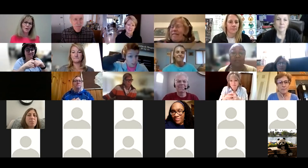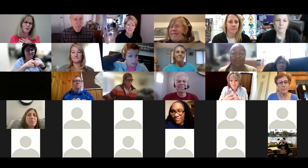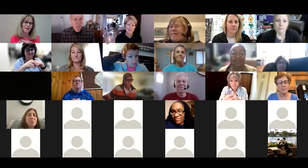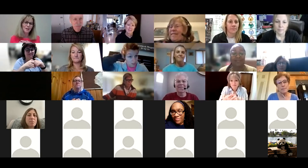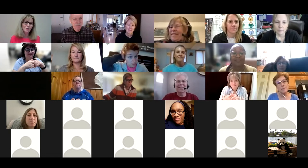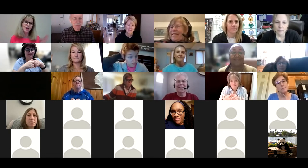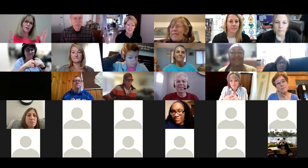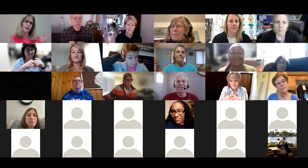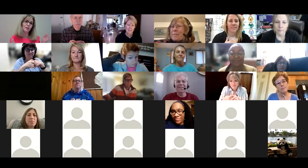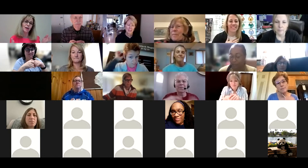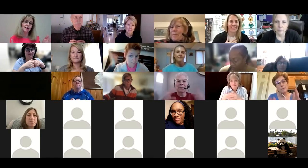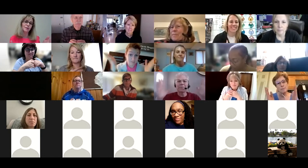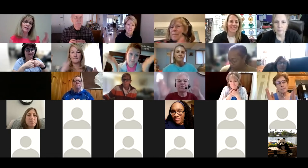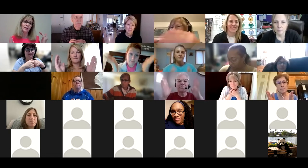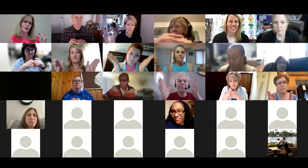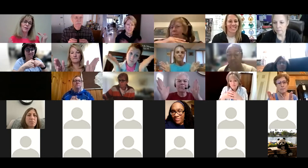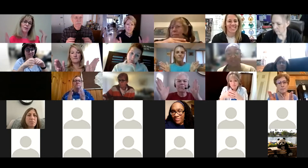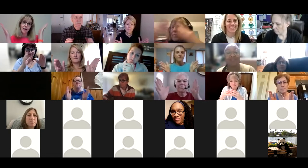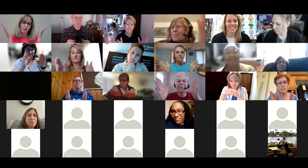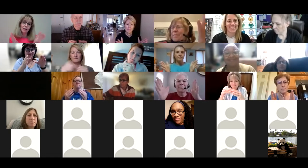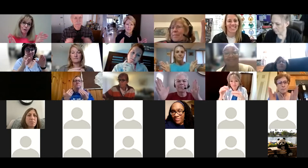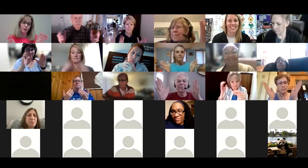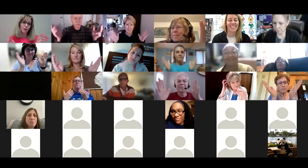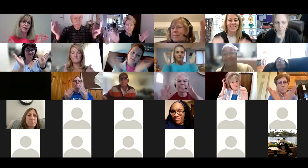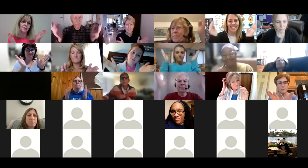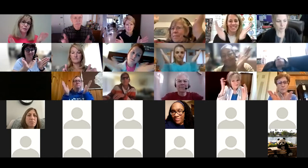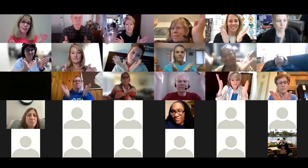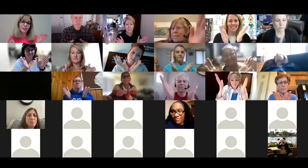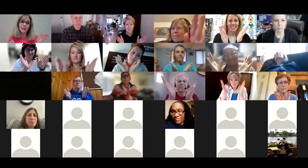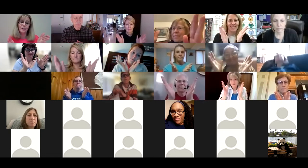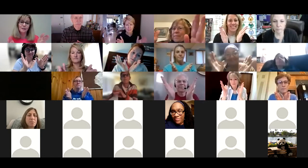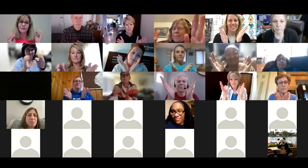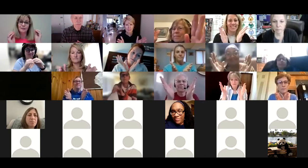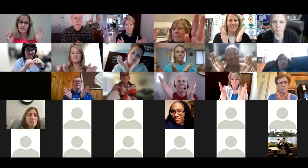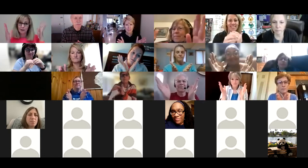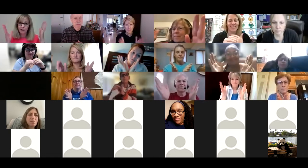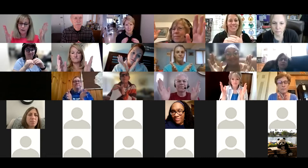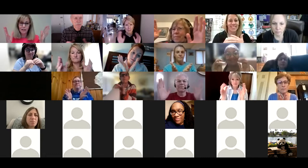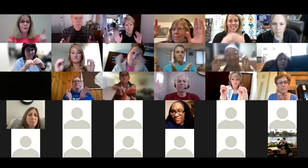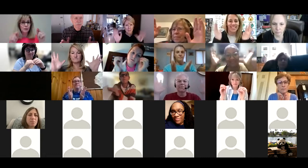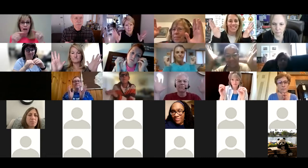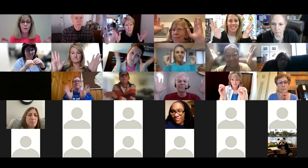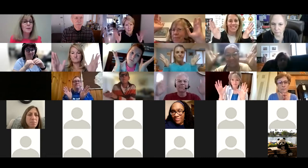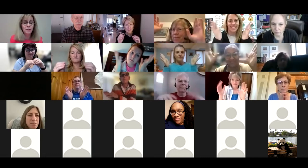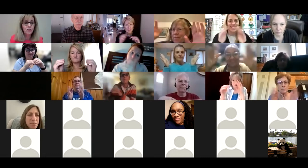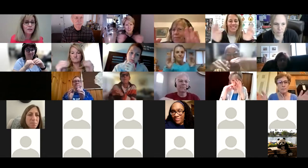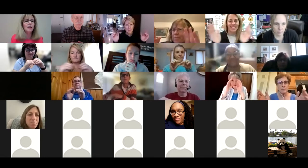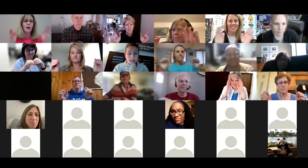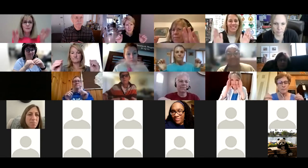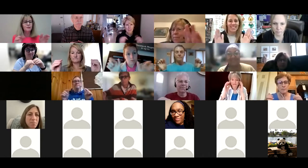Well, thank you, Coach. Okay, you guys. So the funnel approach is unique to us. This is a higher level. So how am I going to do that? I'm going to